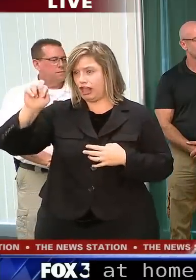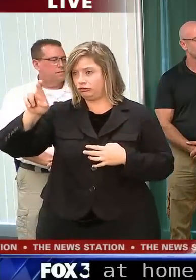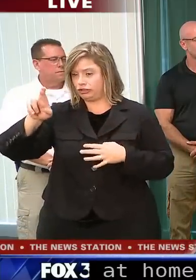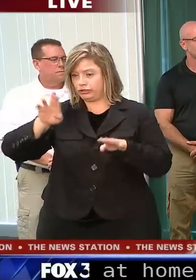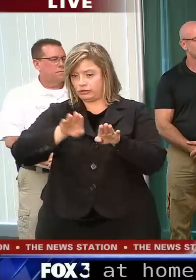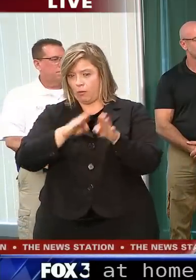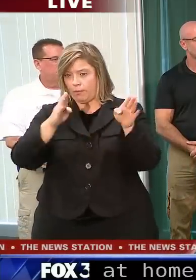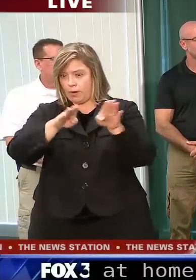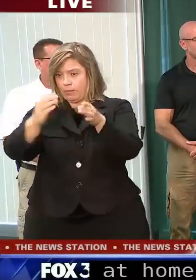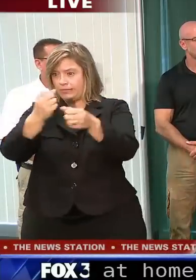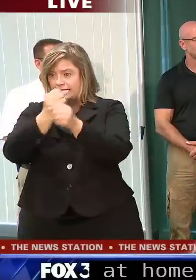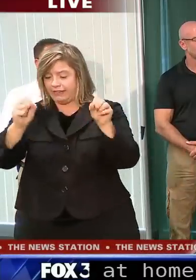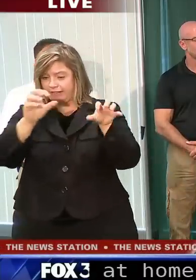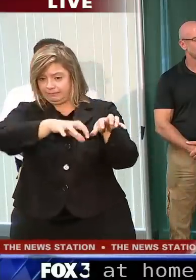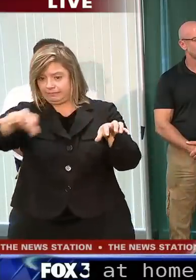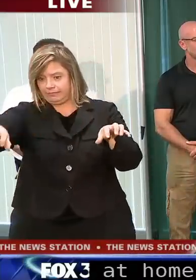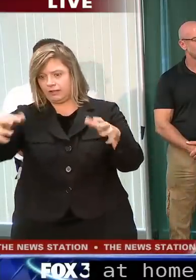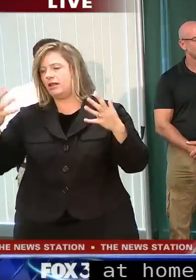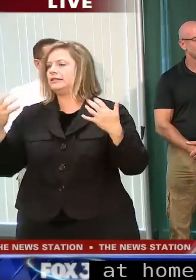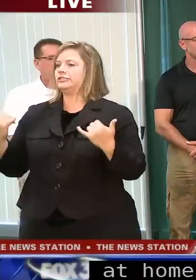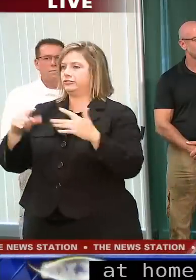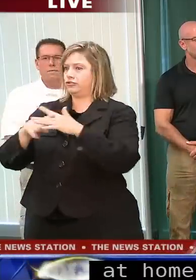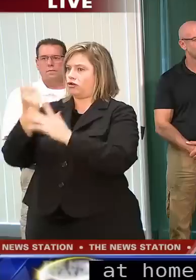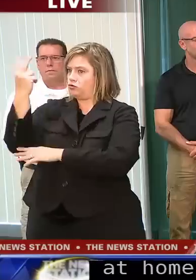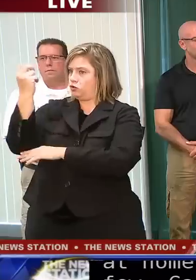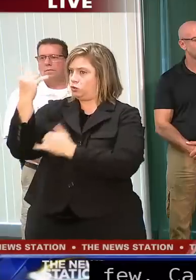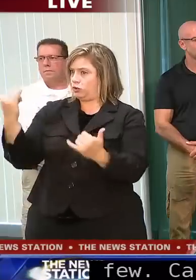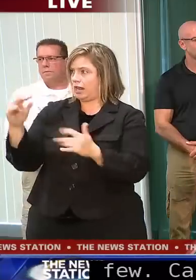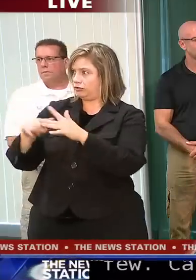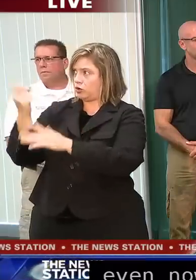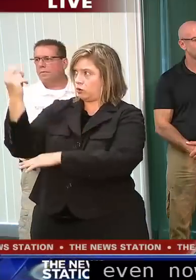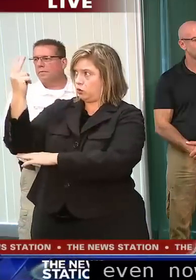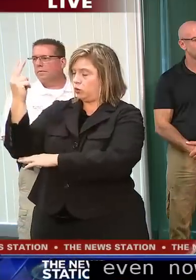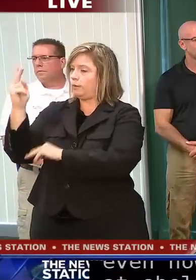shelter at noon, we're already getting people in there, and we want to make sure that those